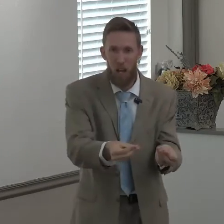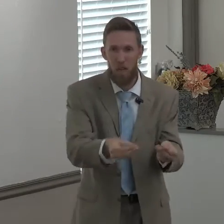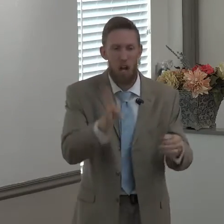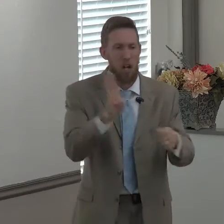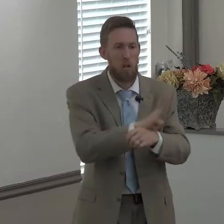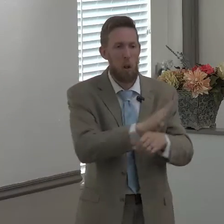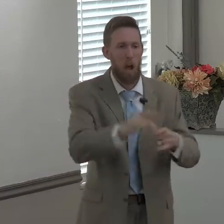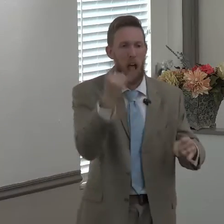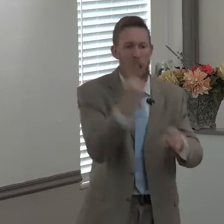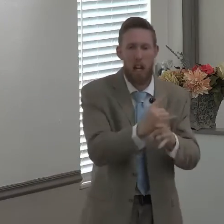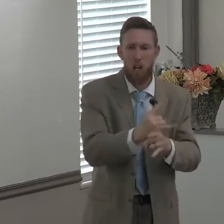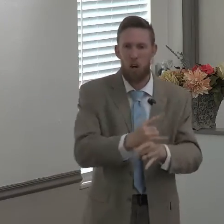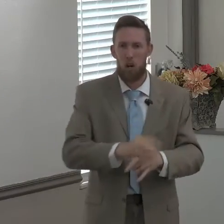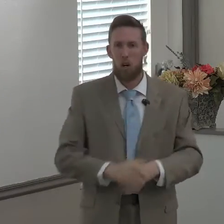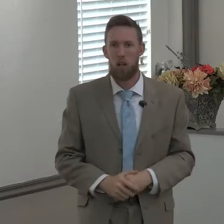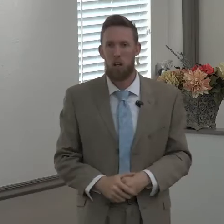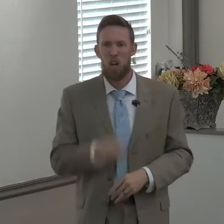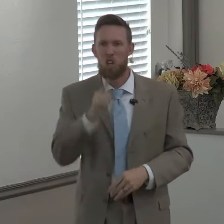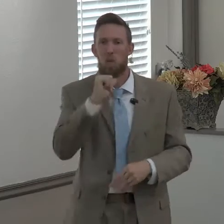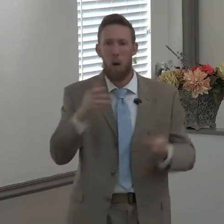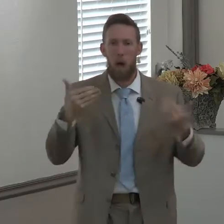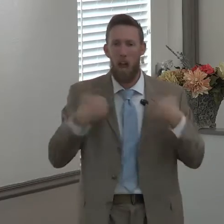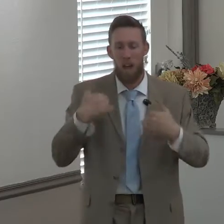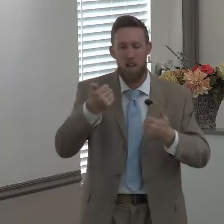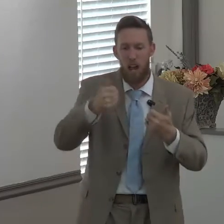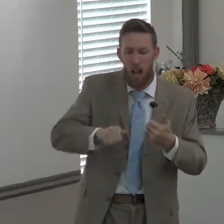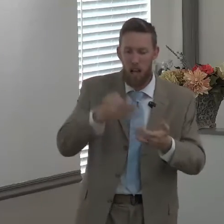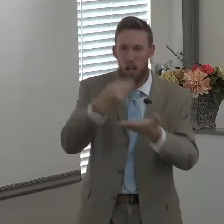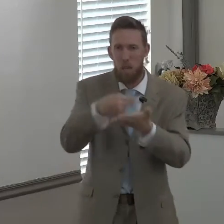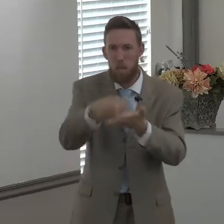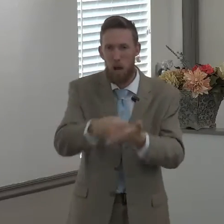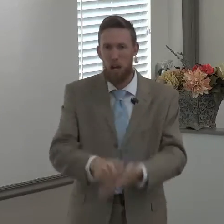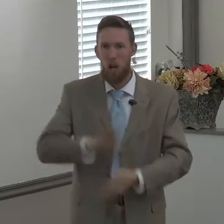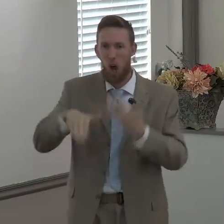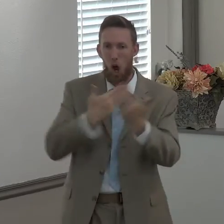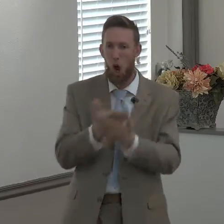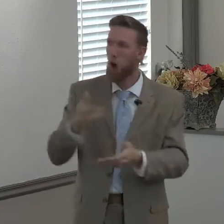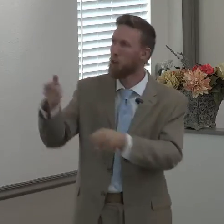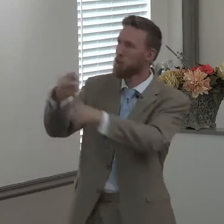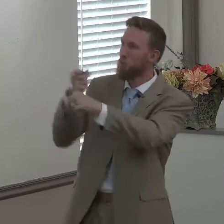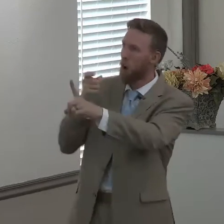And who said you could take God's money to buy the devil's liquor?